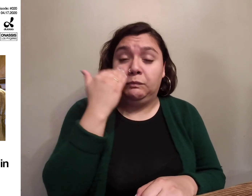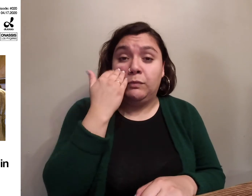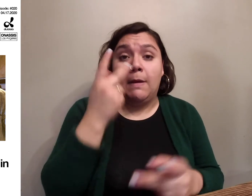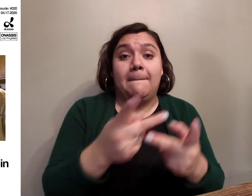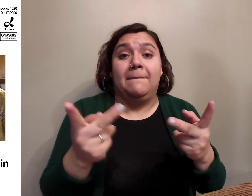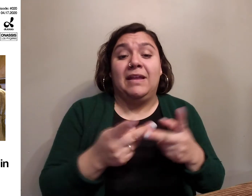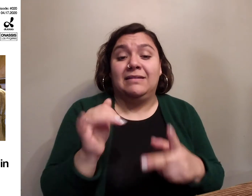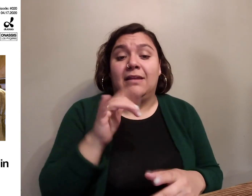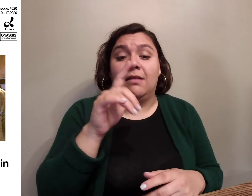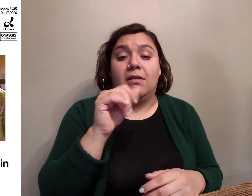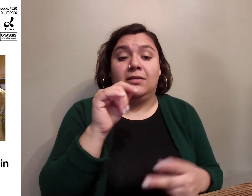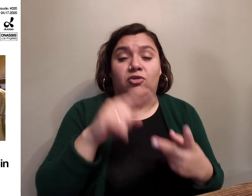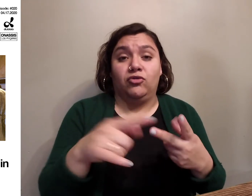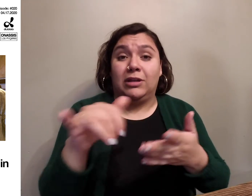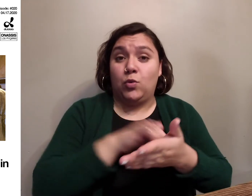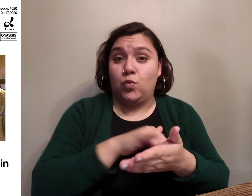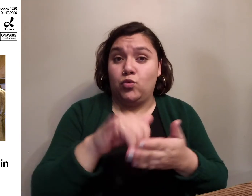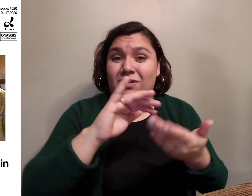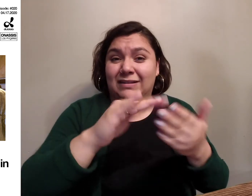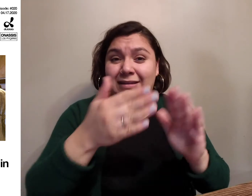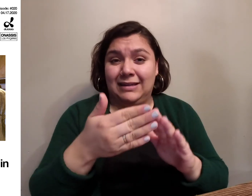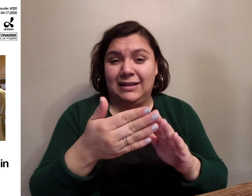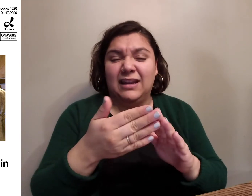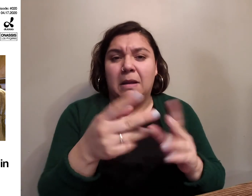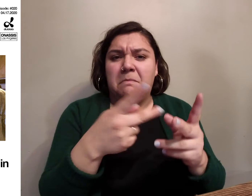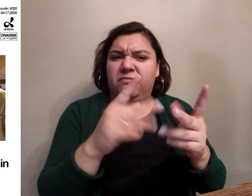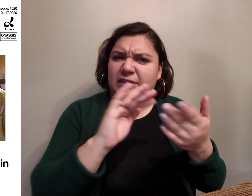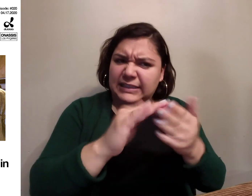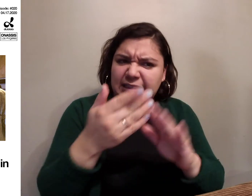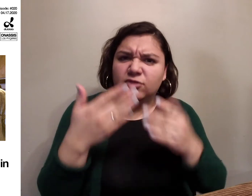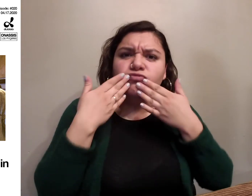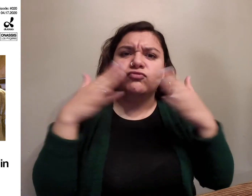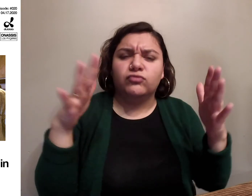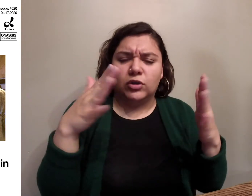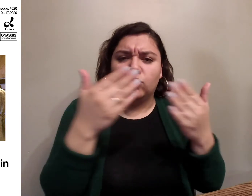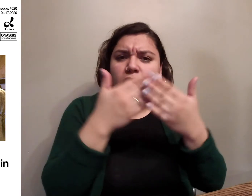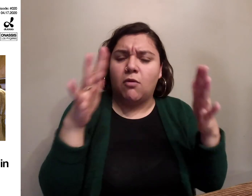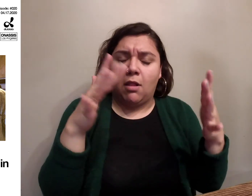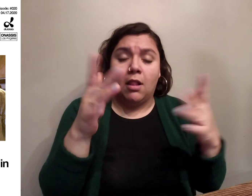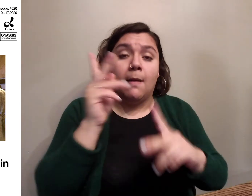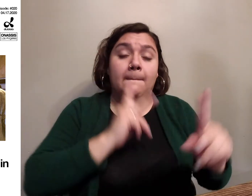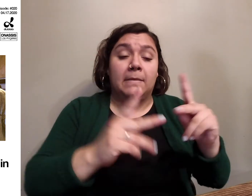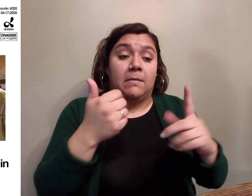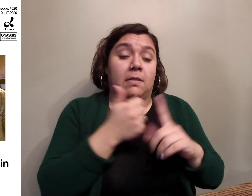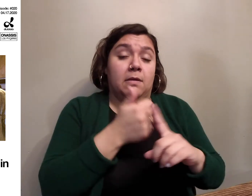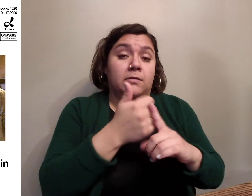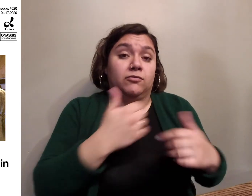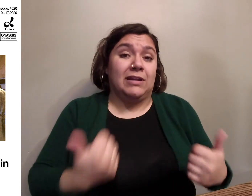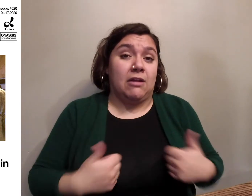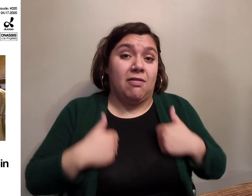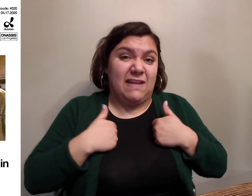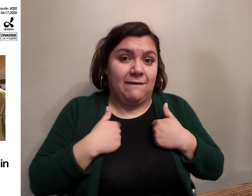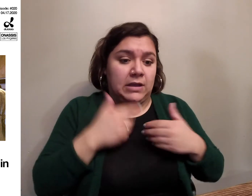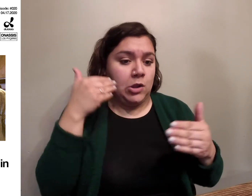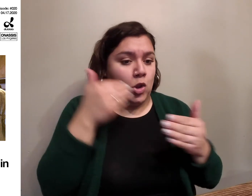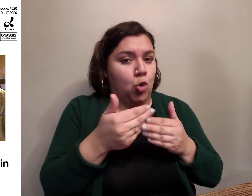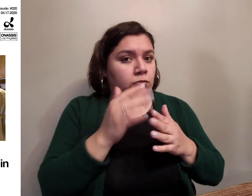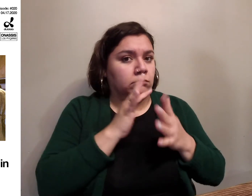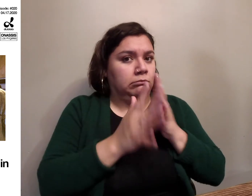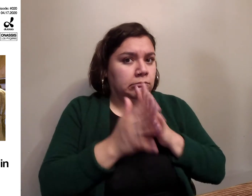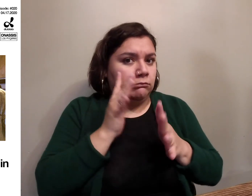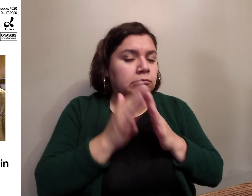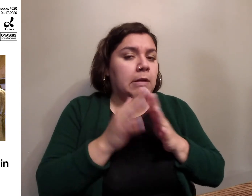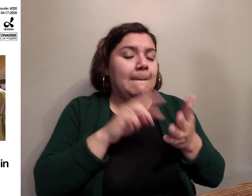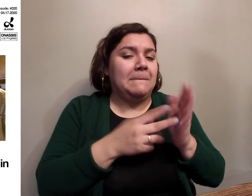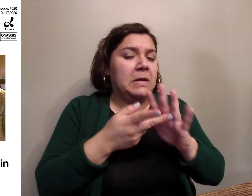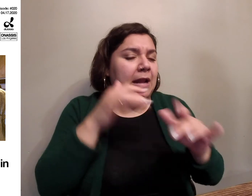City and in cities in general where people are living in such close quarters where it's impossible to separate or impossible